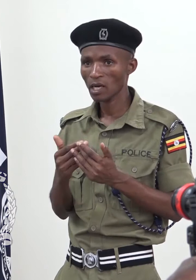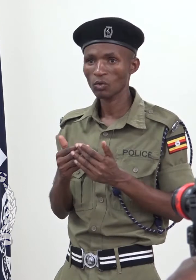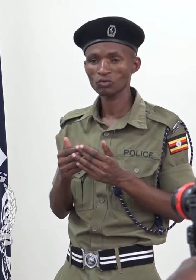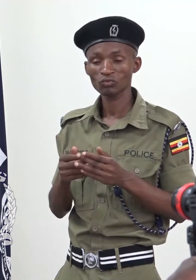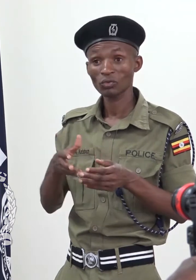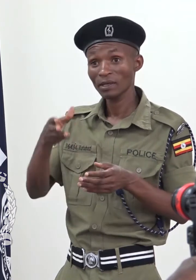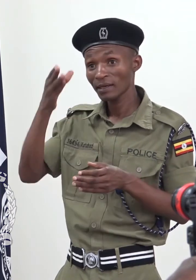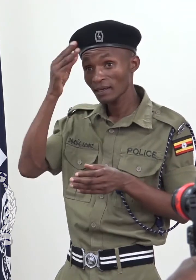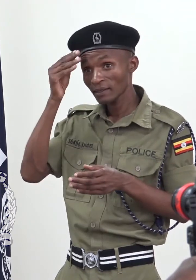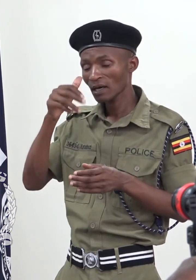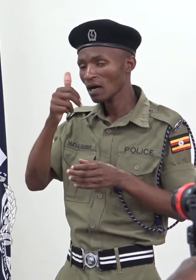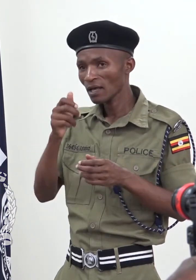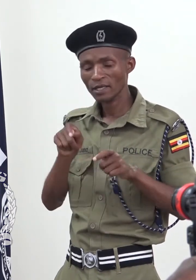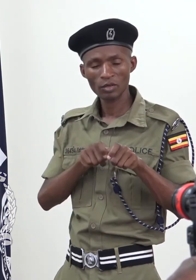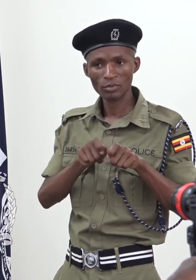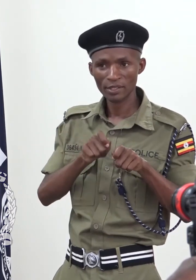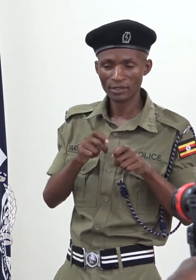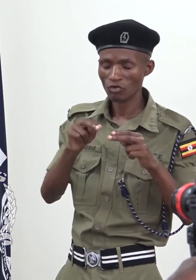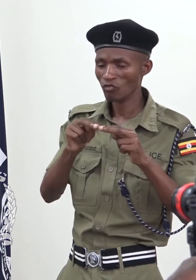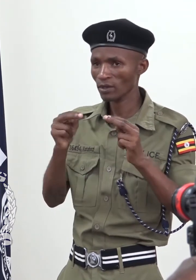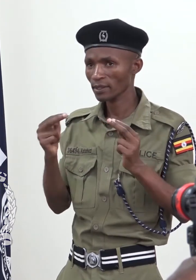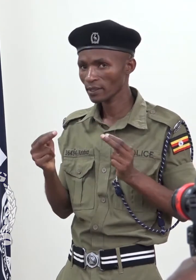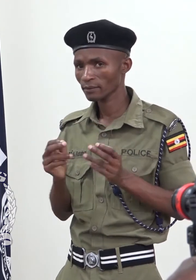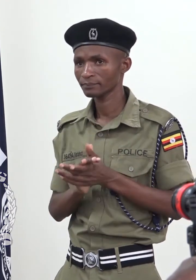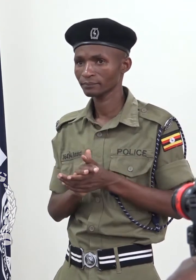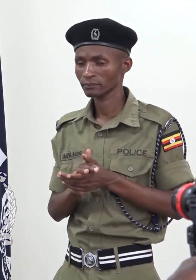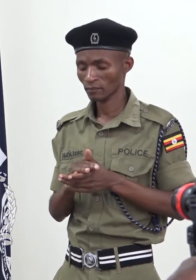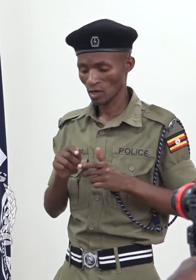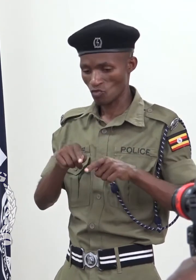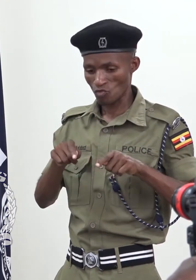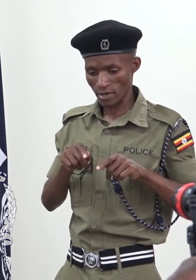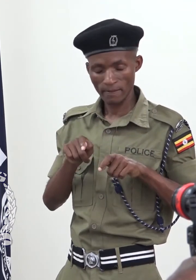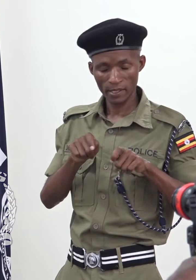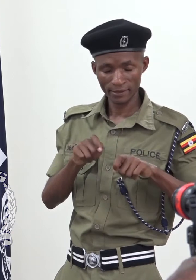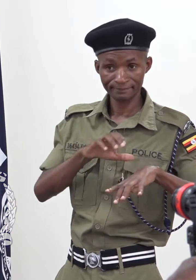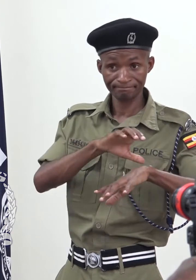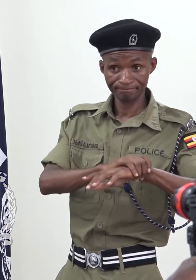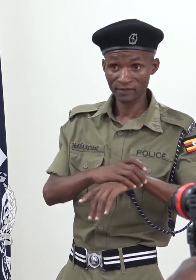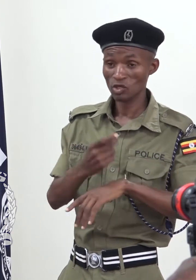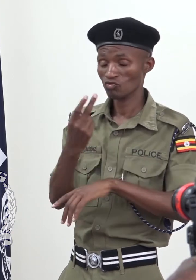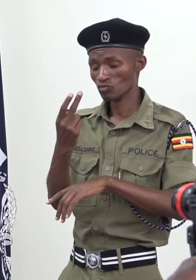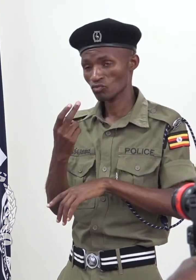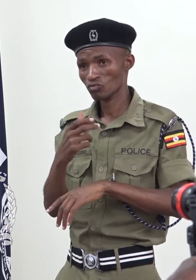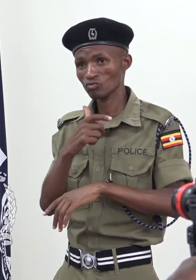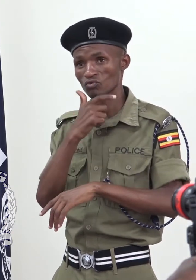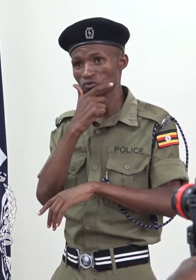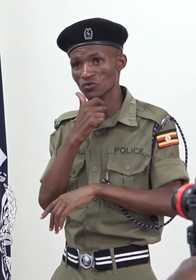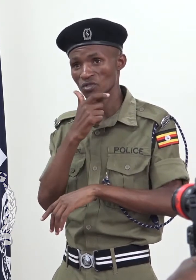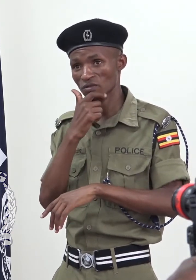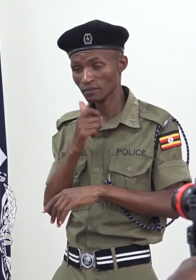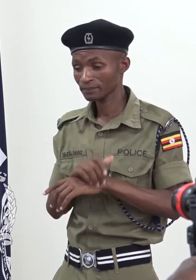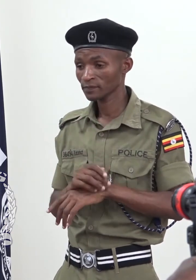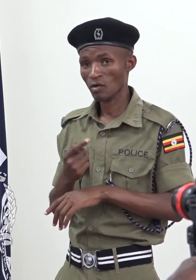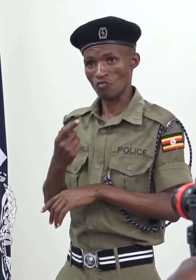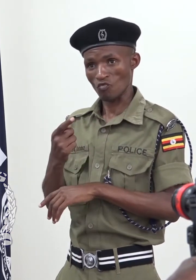hotels and guest houses, we've managed to arrest two suspects. That is the owner of